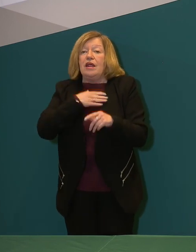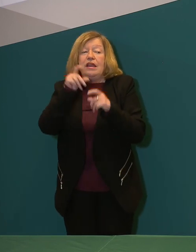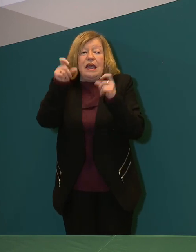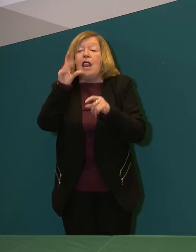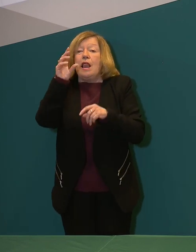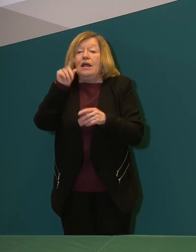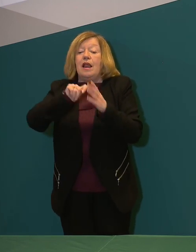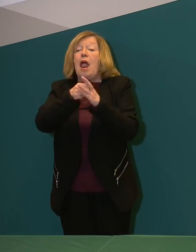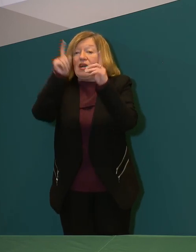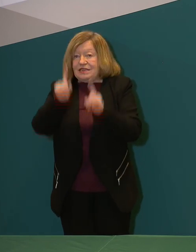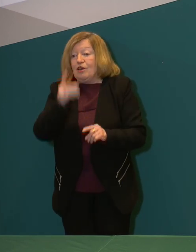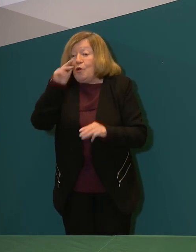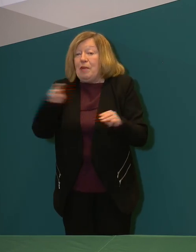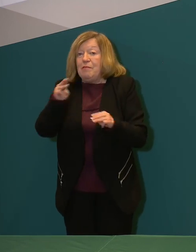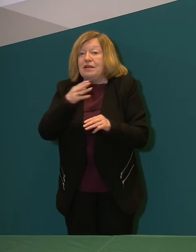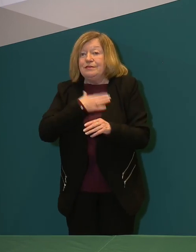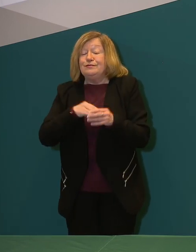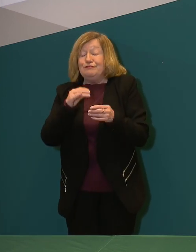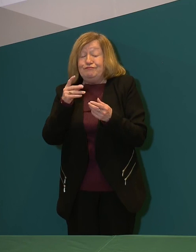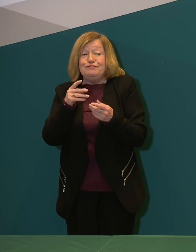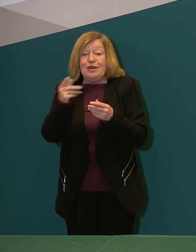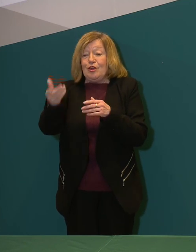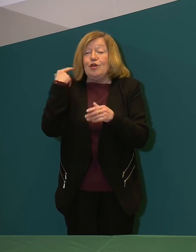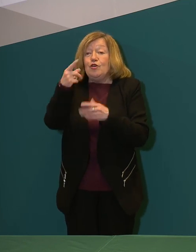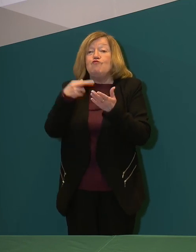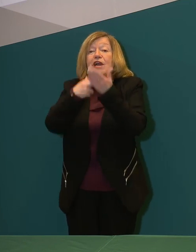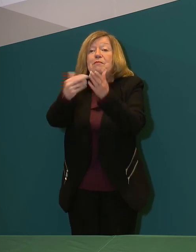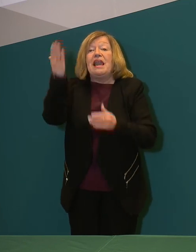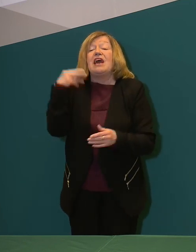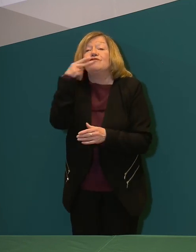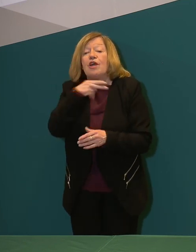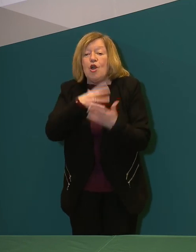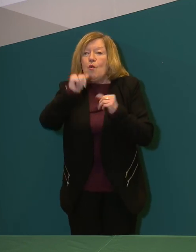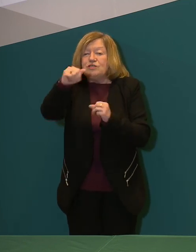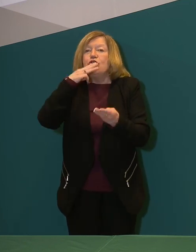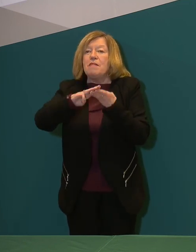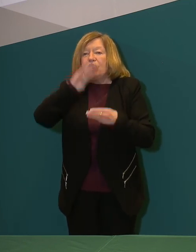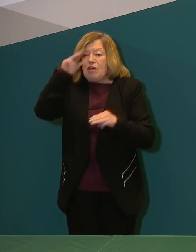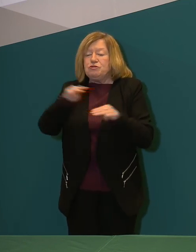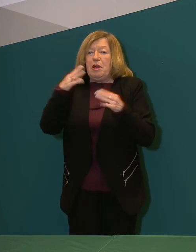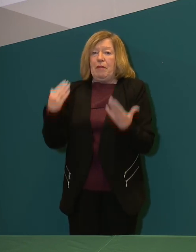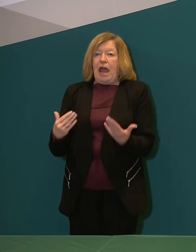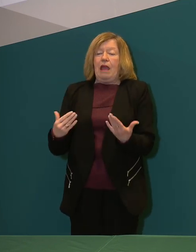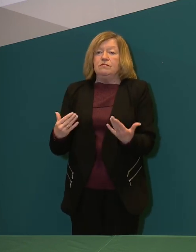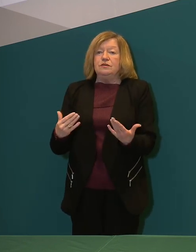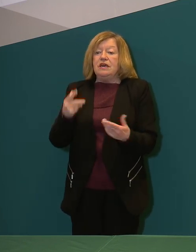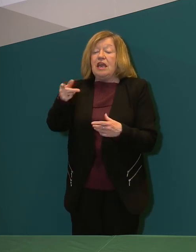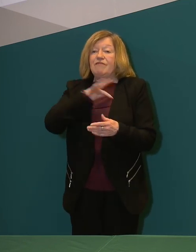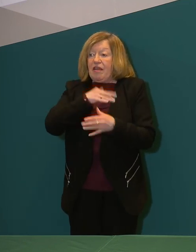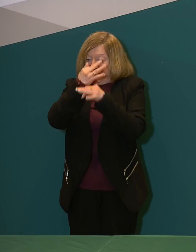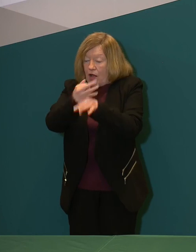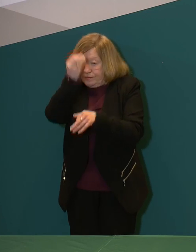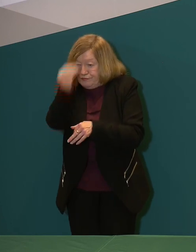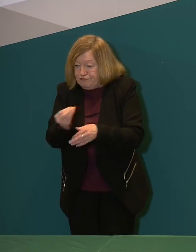lockdown, but people do interpret what you recommended on Friday as a lockdown. What's your message to Irish people who think that if they comply with all